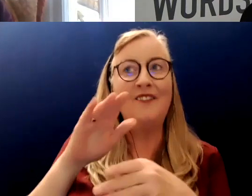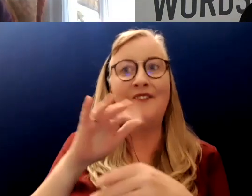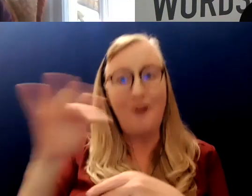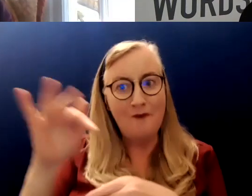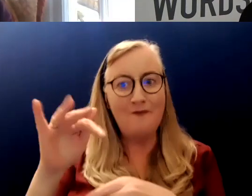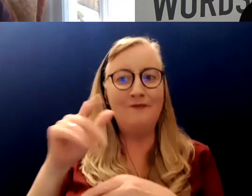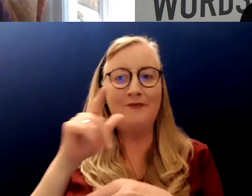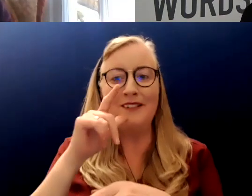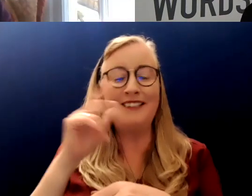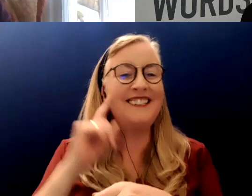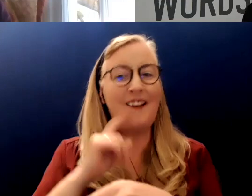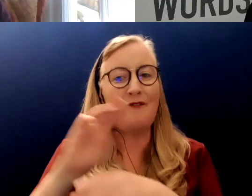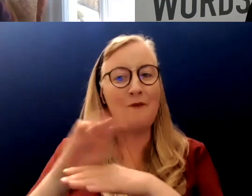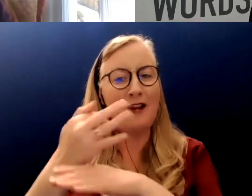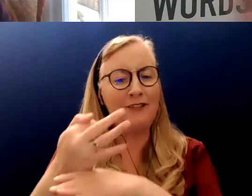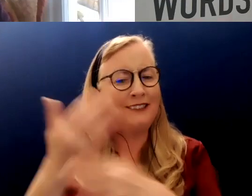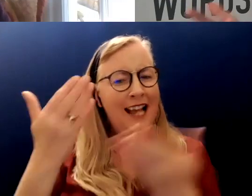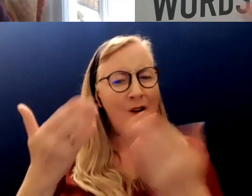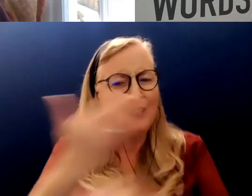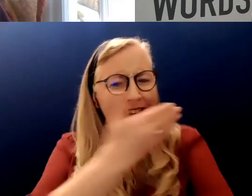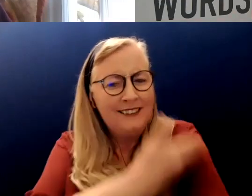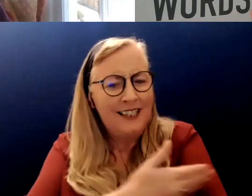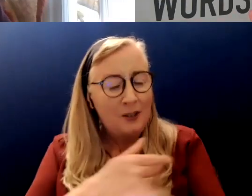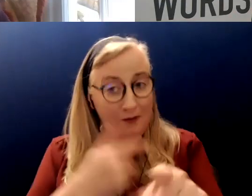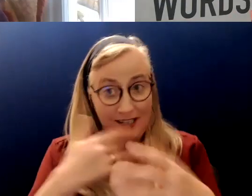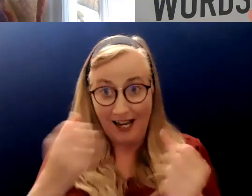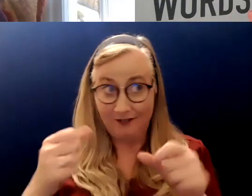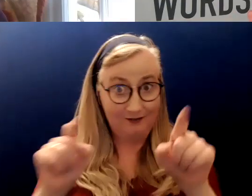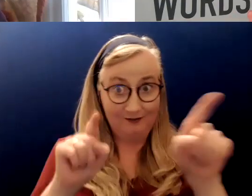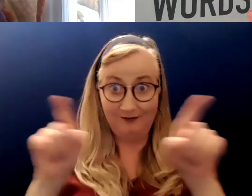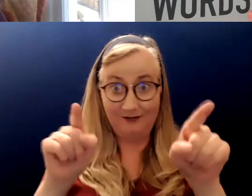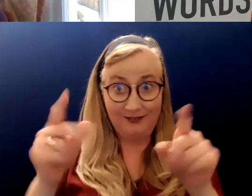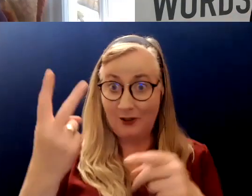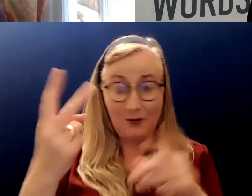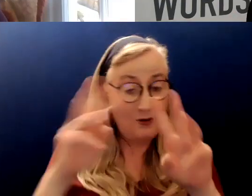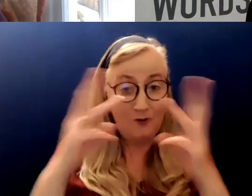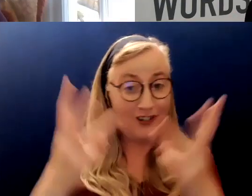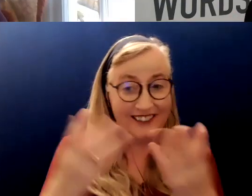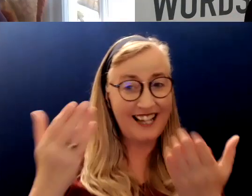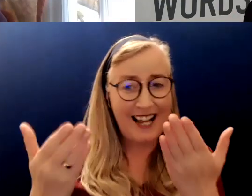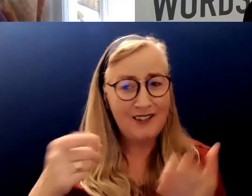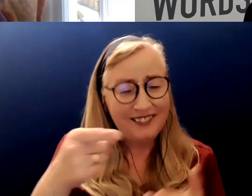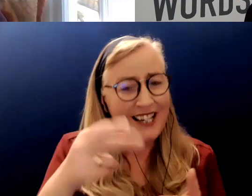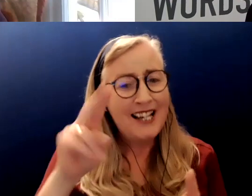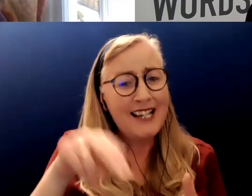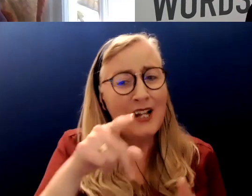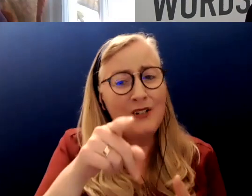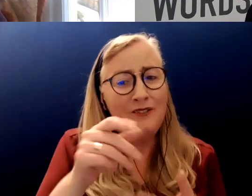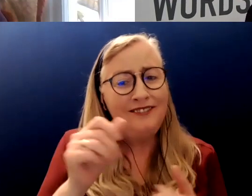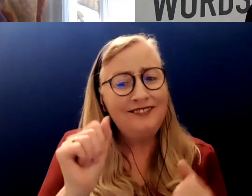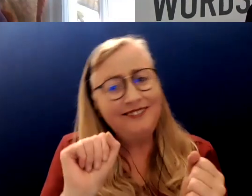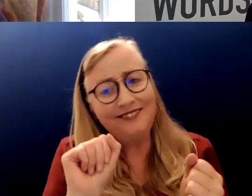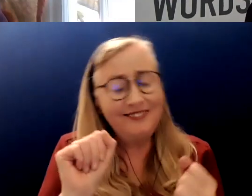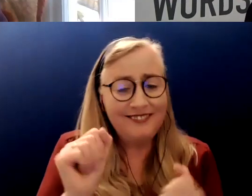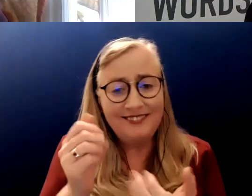all of this begin for you? Because there were two worlds. Mhm. Can you just tell me a little bit about that?